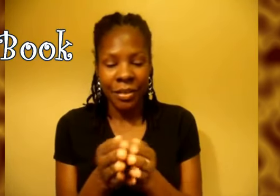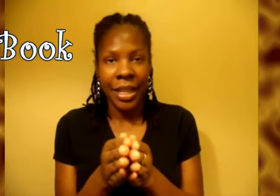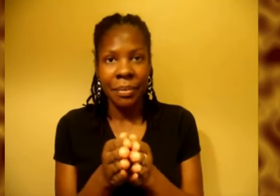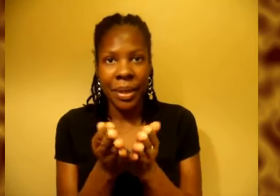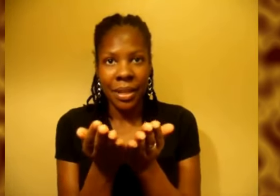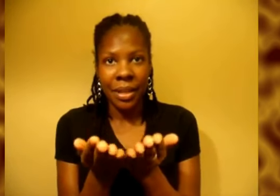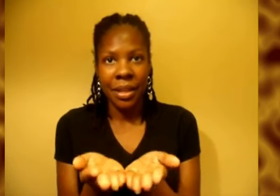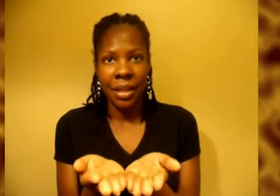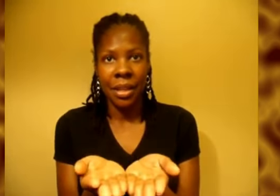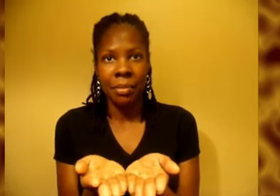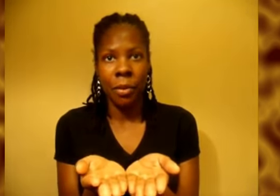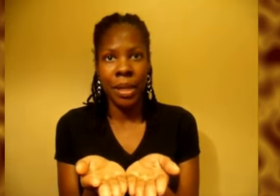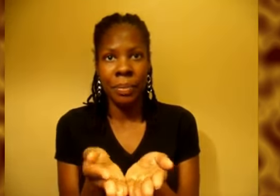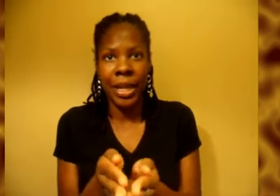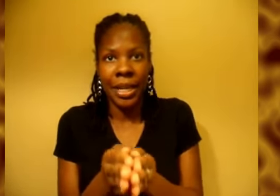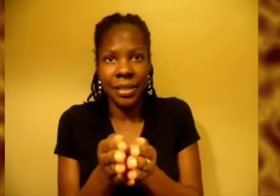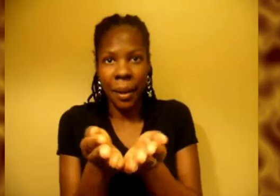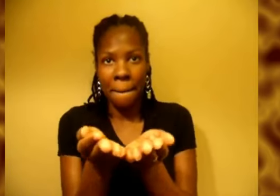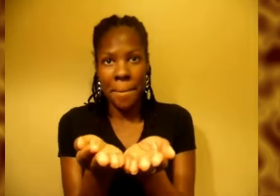reading a book. Open up your hand. Book.